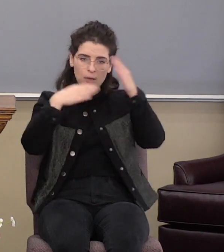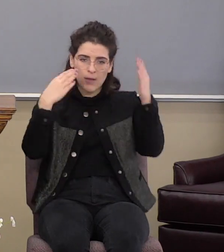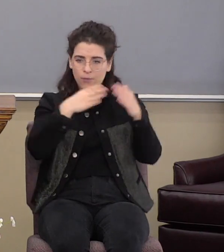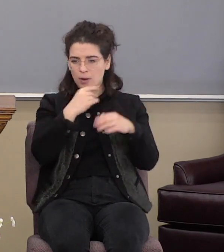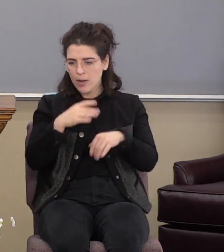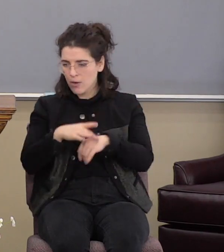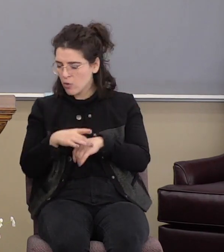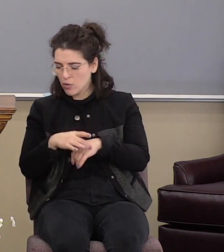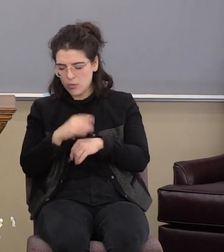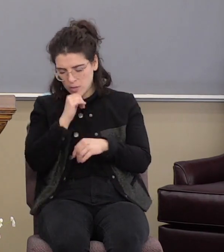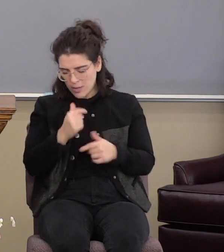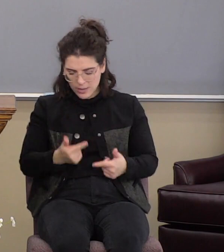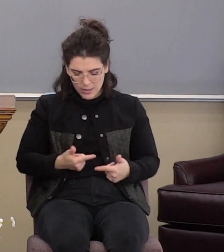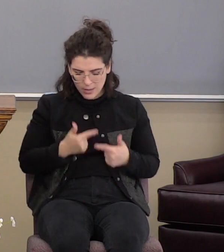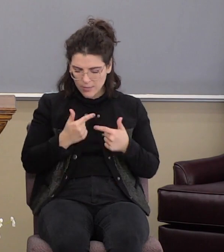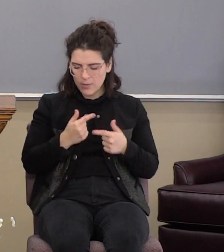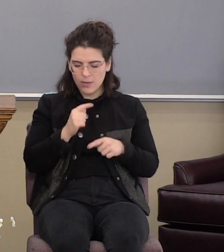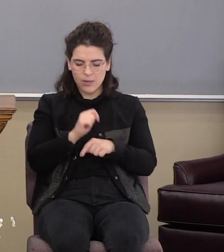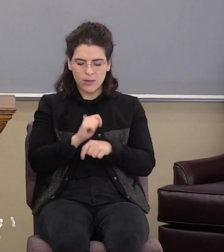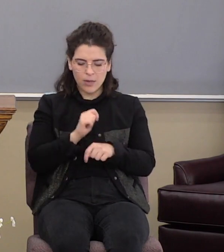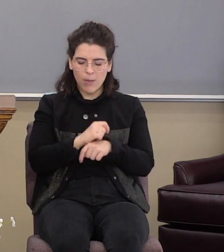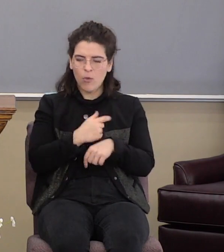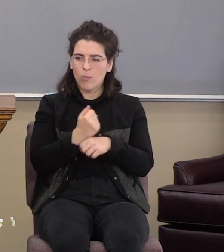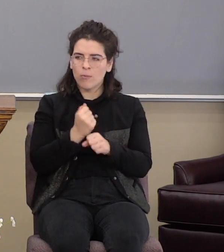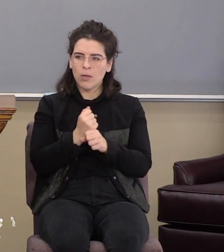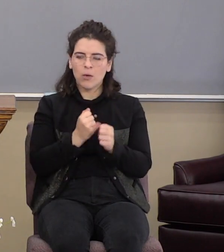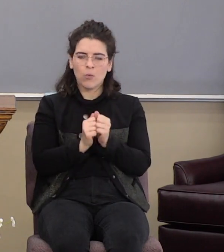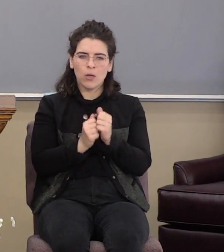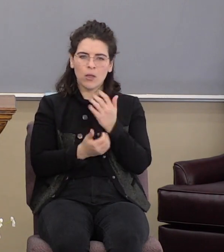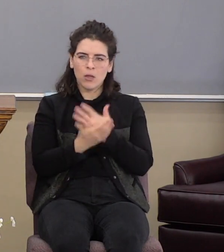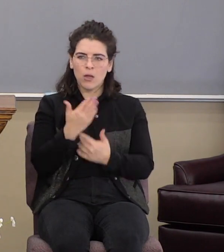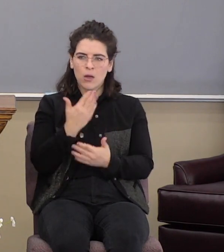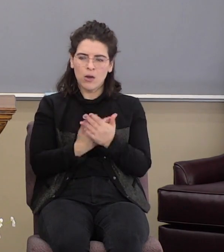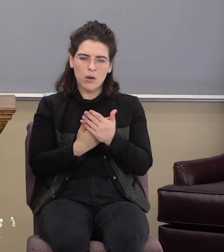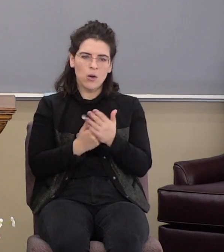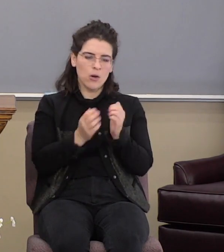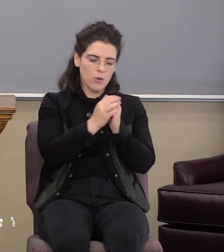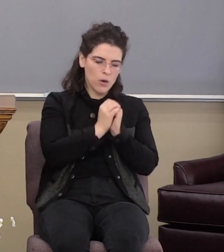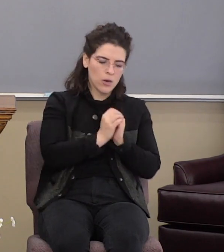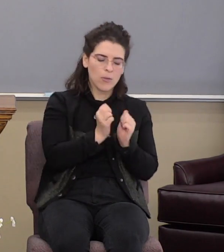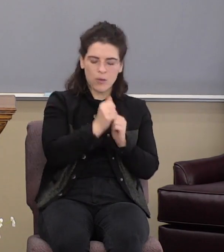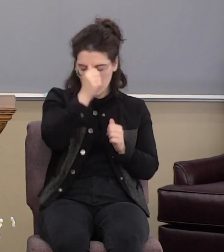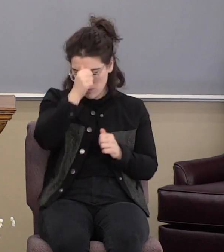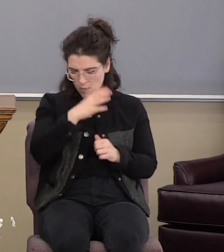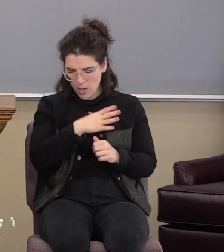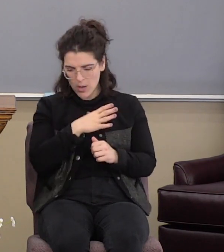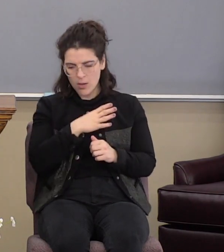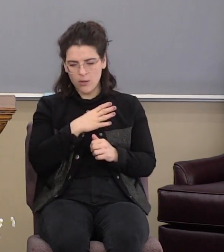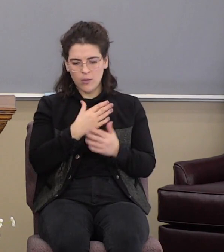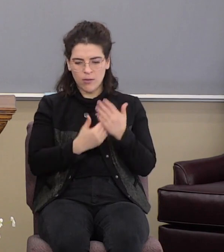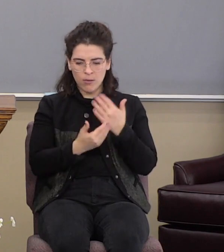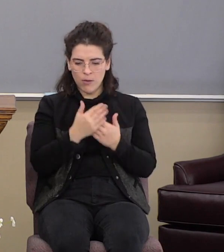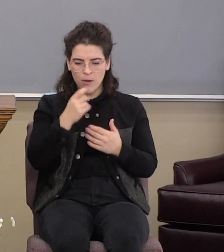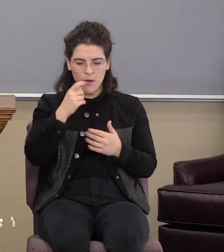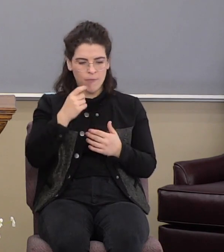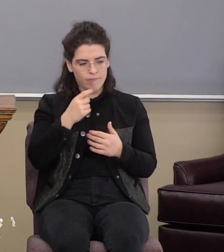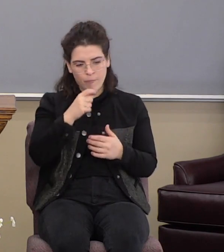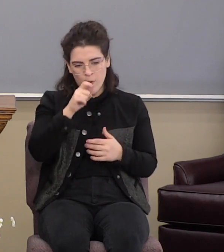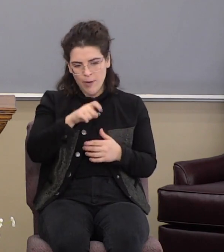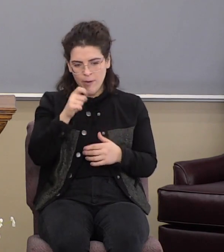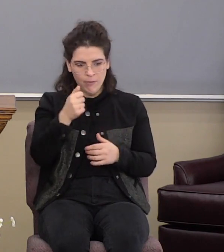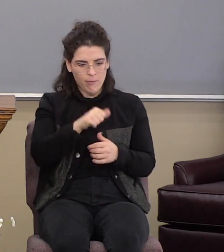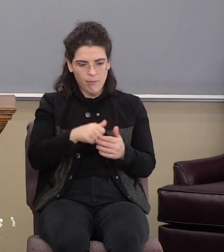dwelleth not in temples made with hands, neither is worshipped with men's hands, as though he needed anything, seeing he, now